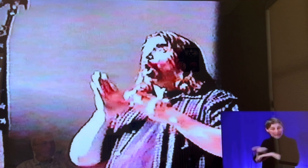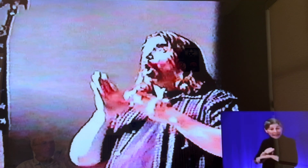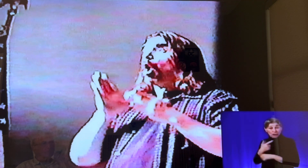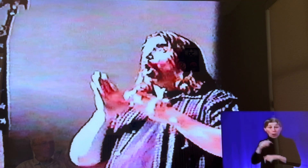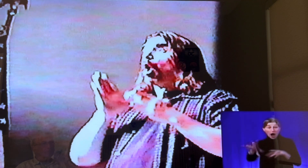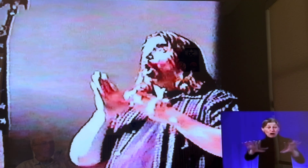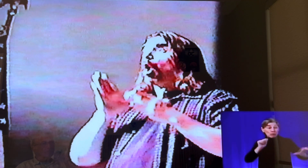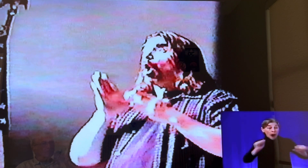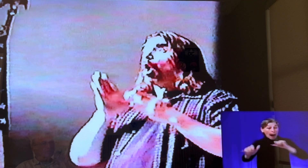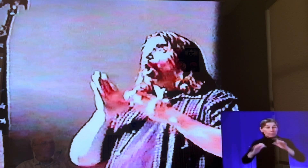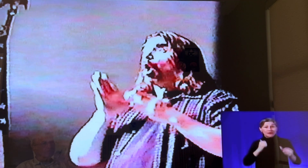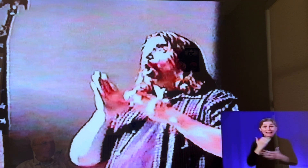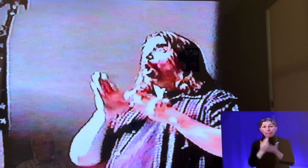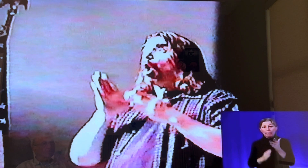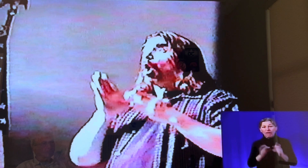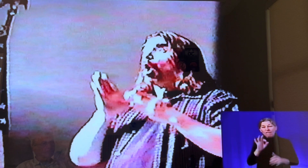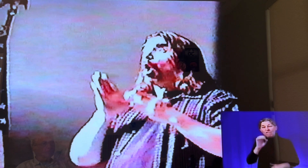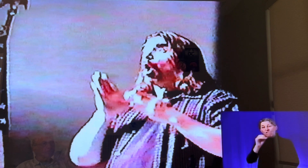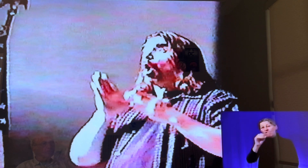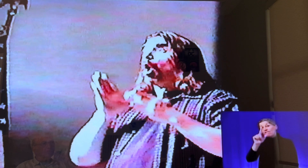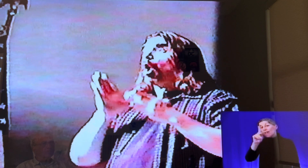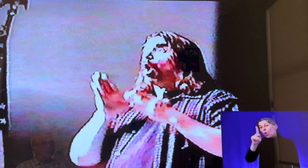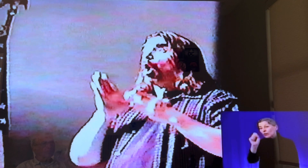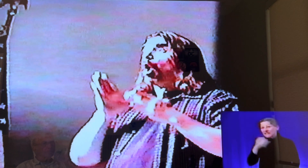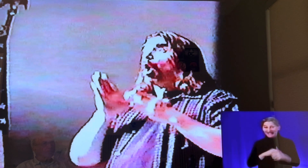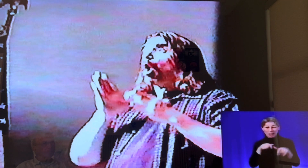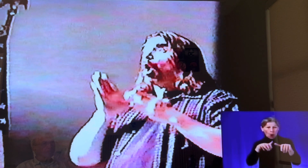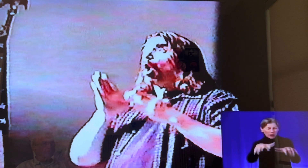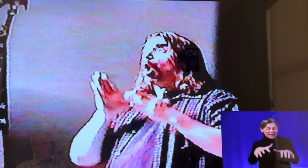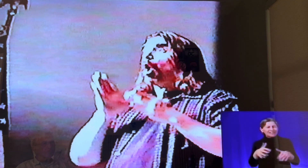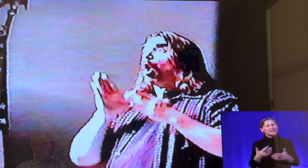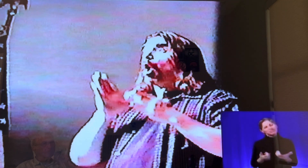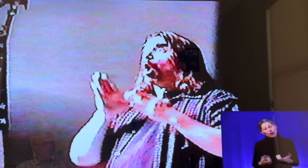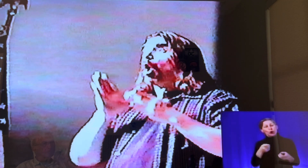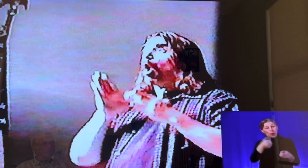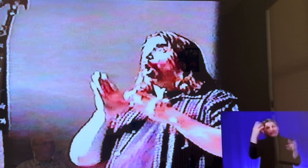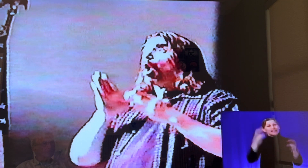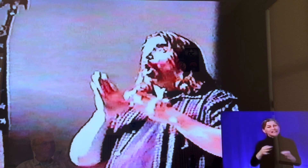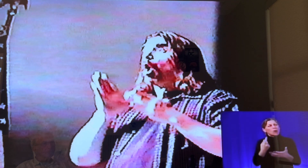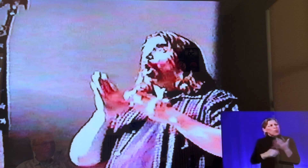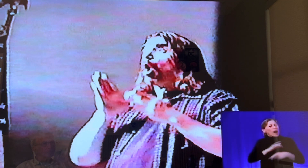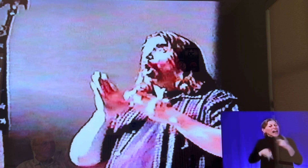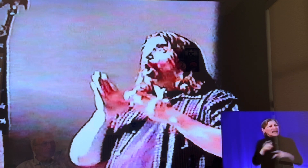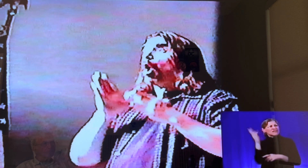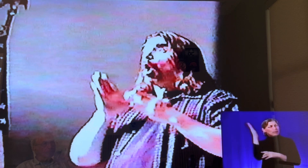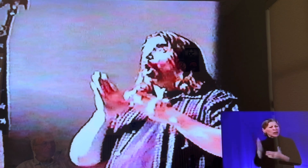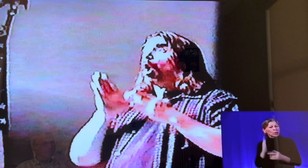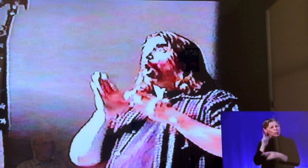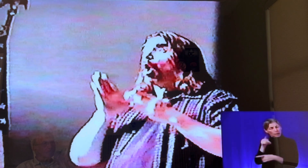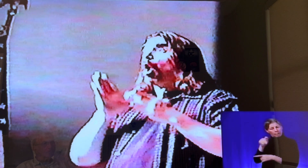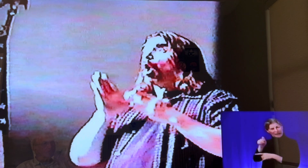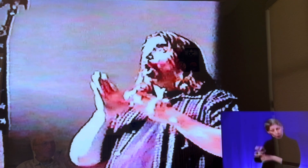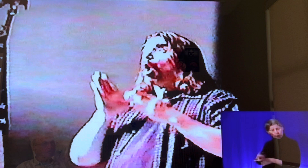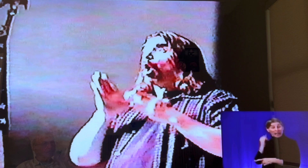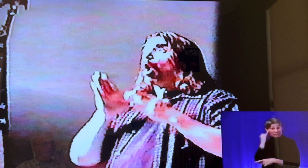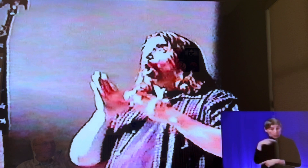to decide, what kind of speaker would Peter be if he were hearing and using his own voice? Do you want to use word choices like